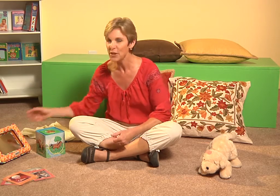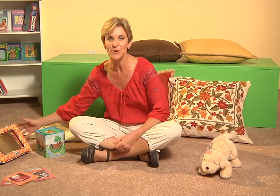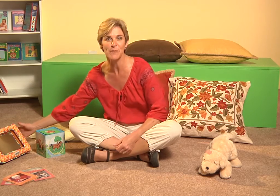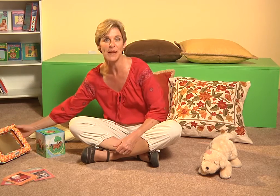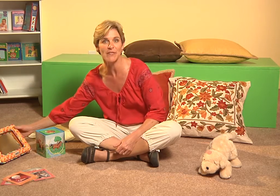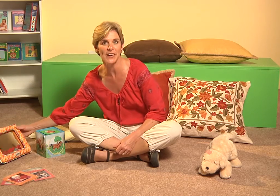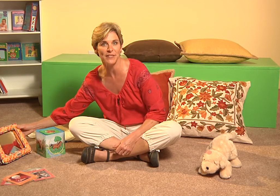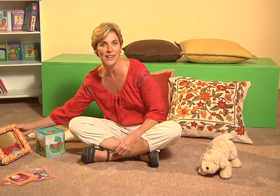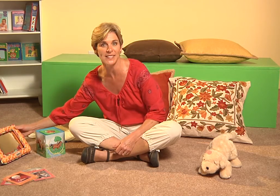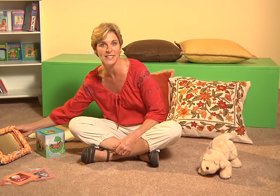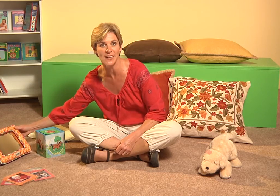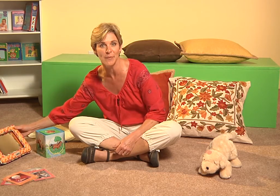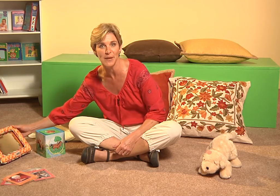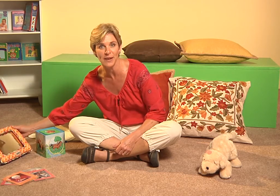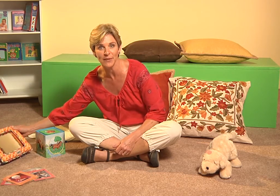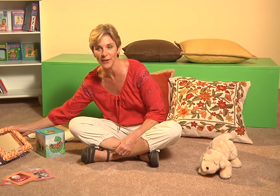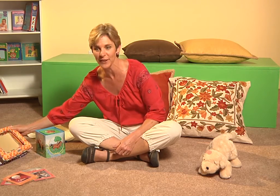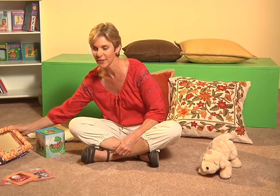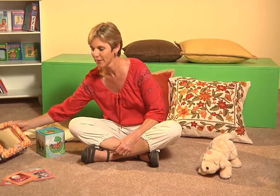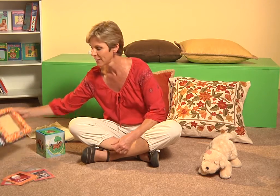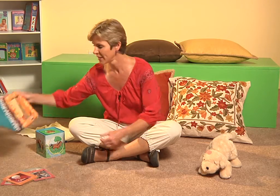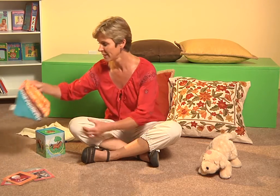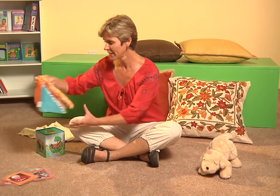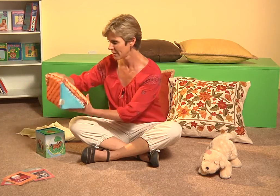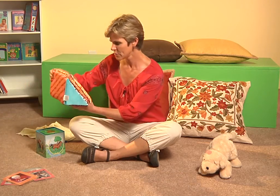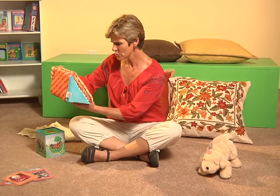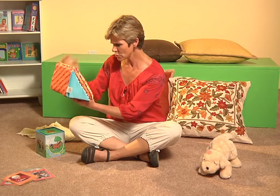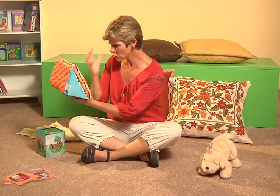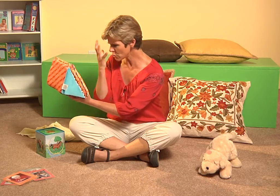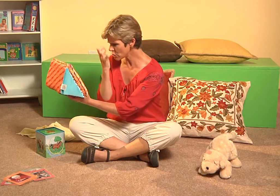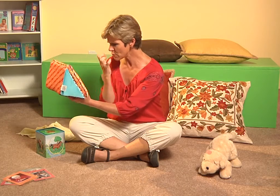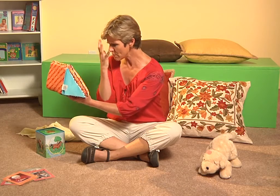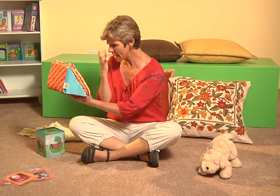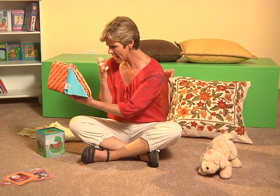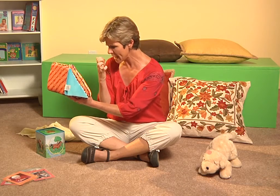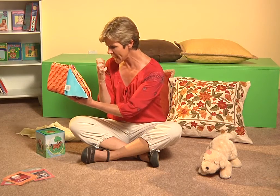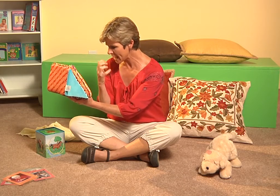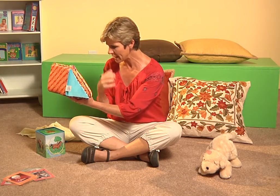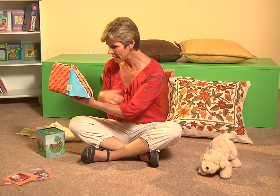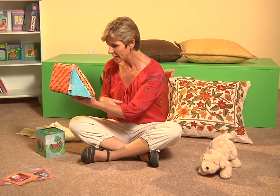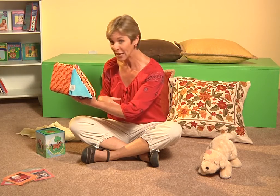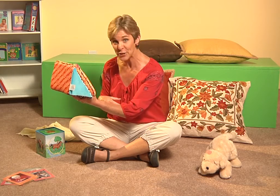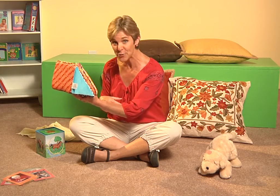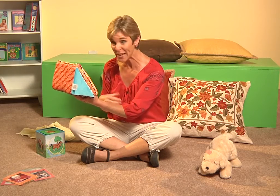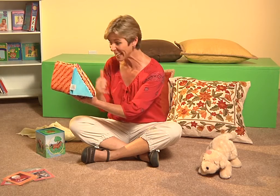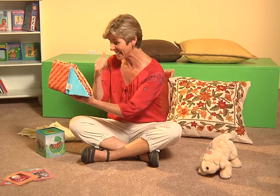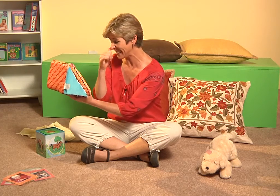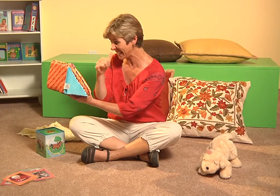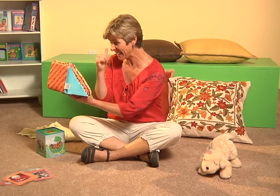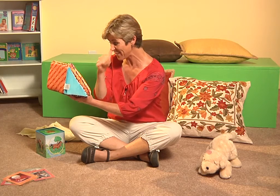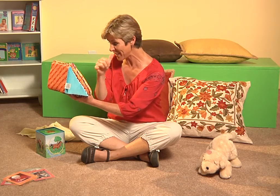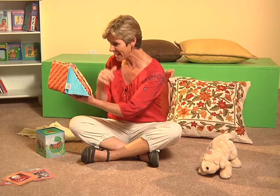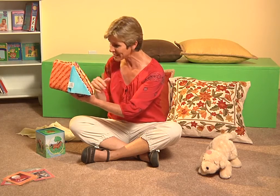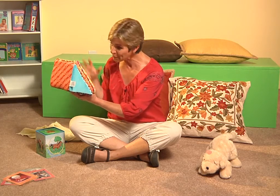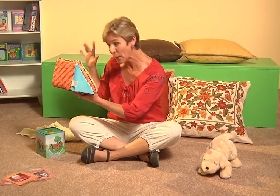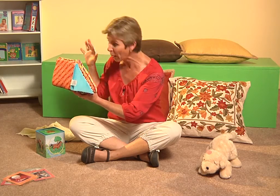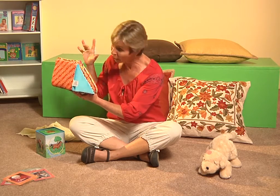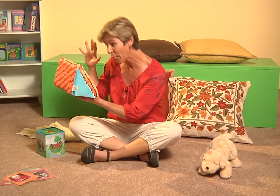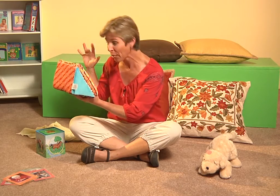you could make funny faces in a mirror. Oh, mad. Can you make a silly face?